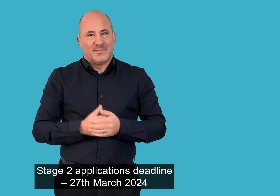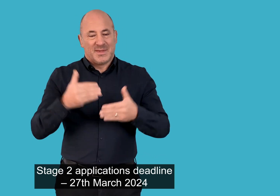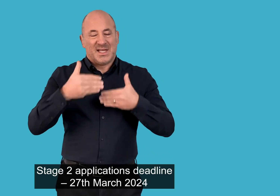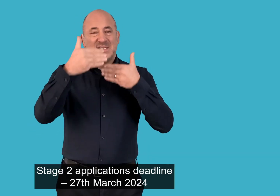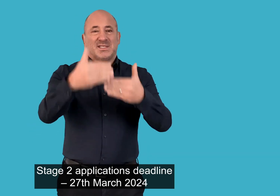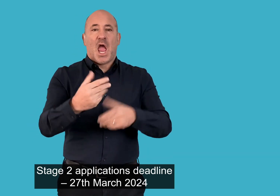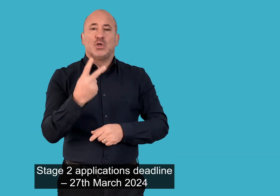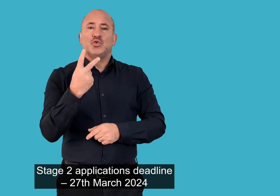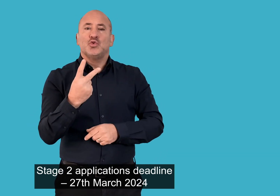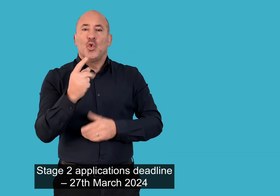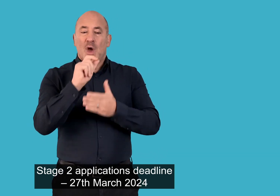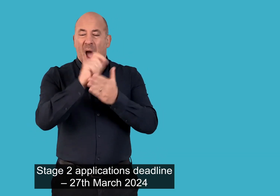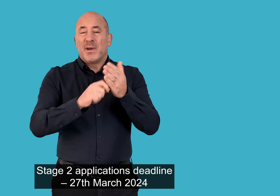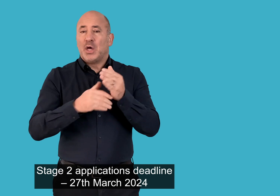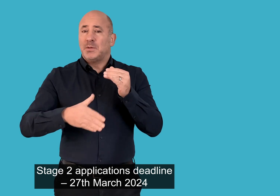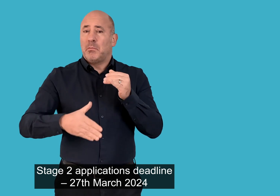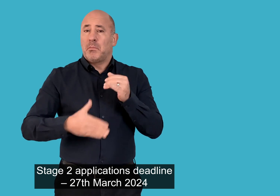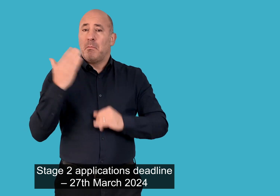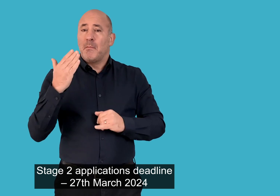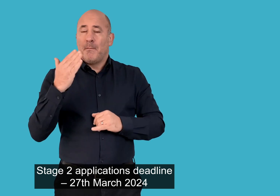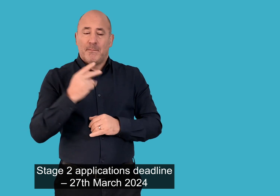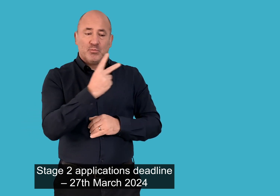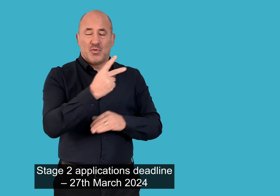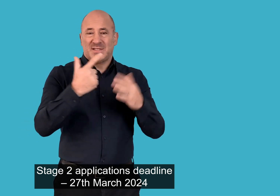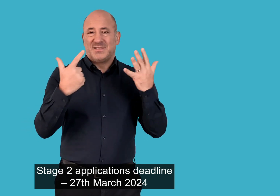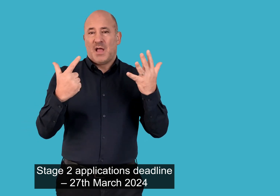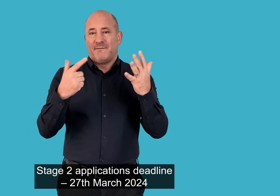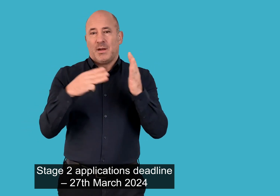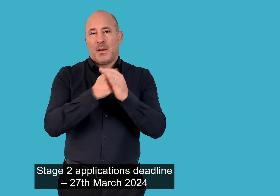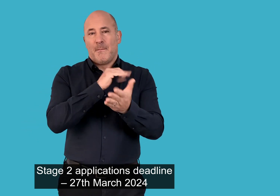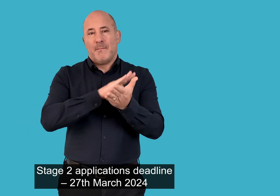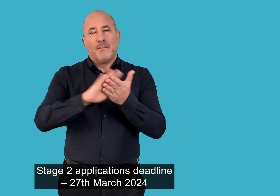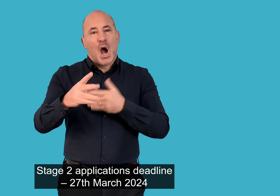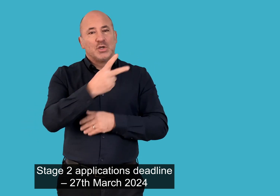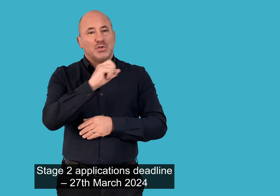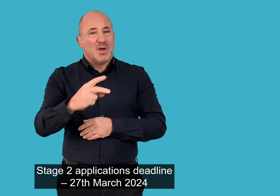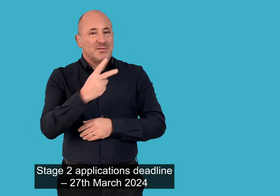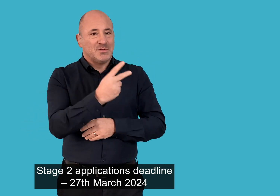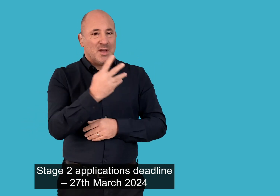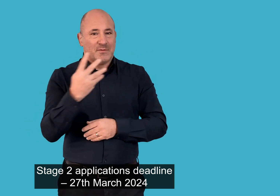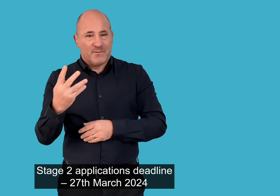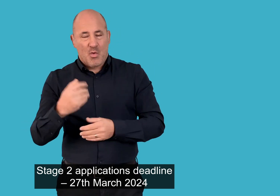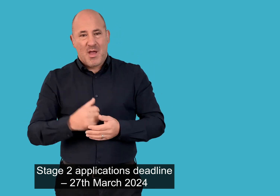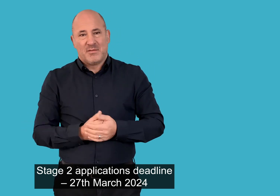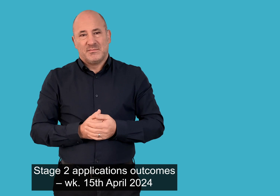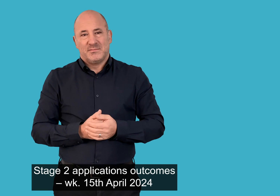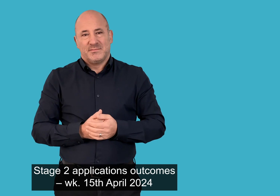Stage 2 applications deadline 27th of March 2024. Stage 2